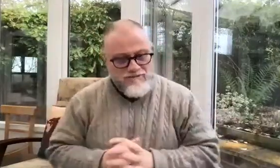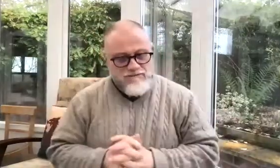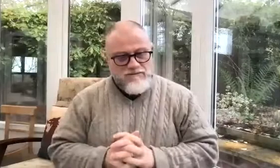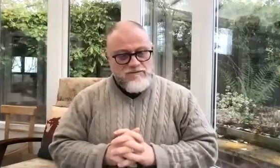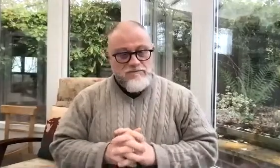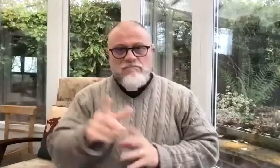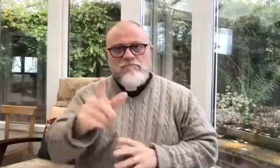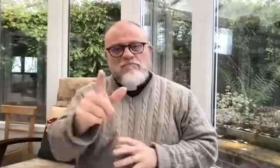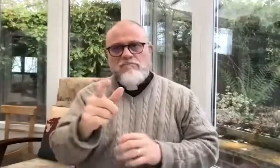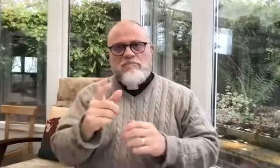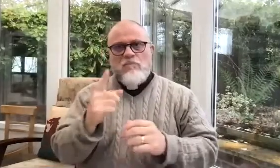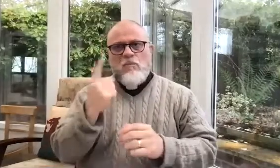distance. It's really hard.